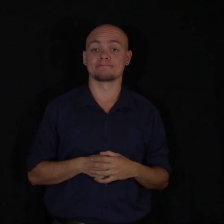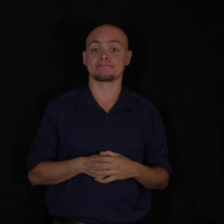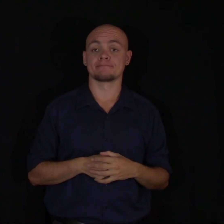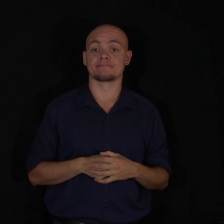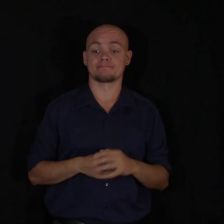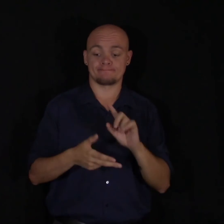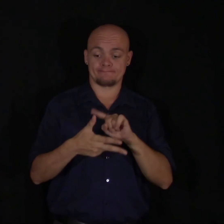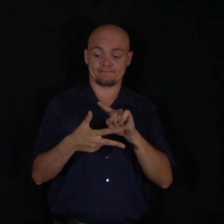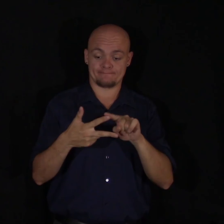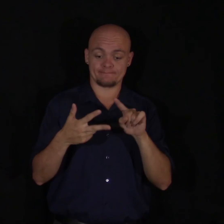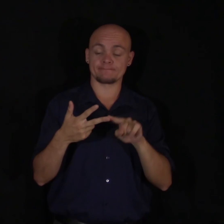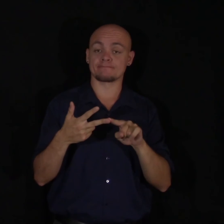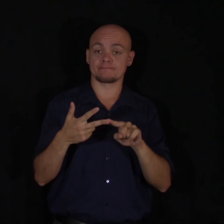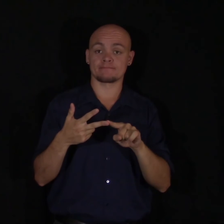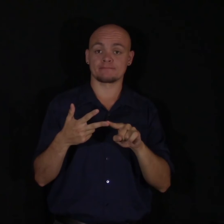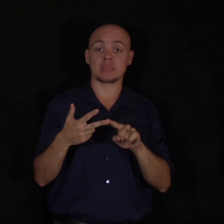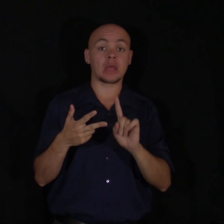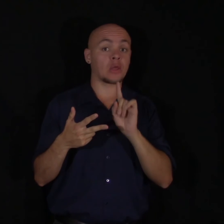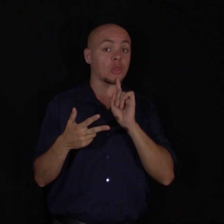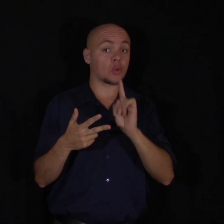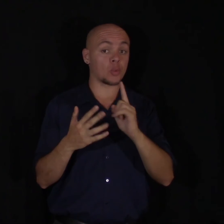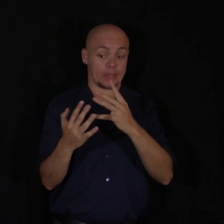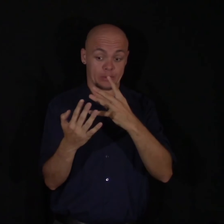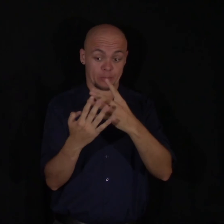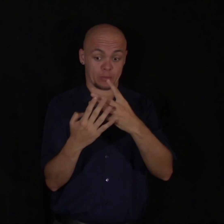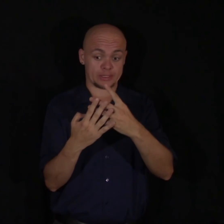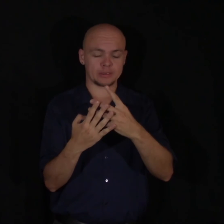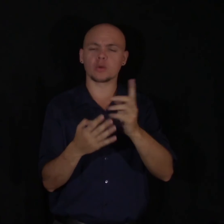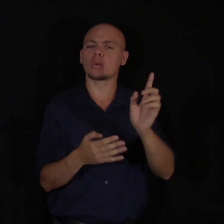that is, I'm going to teach you what the real prison is.